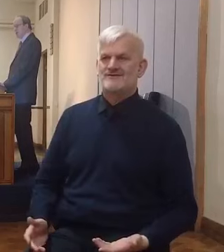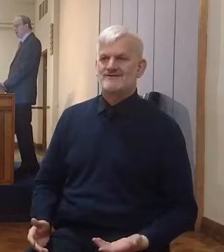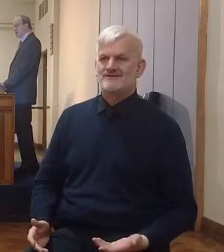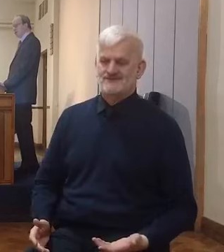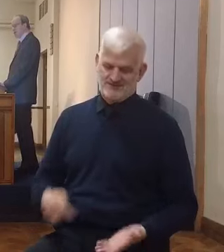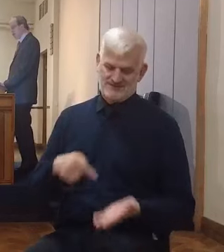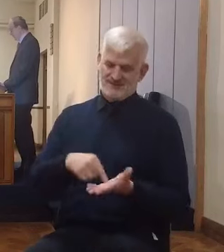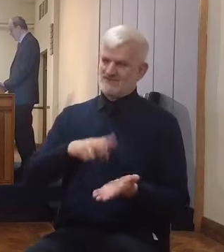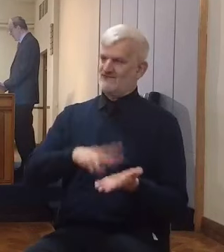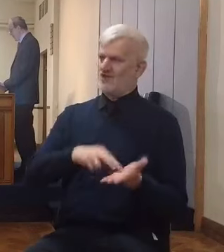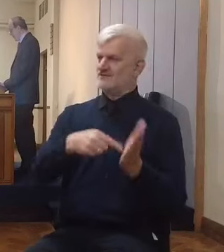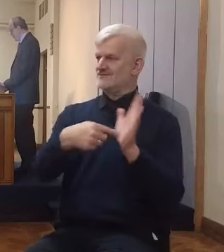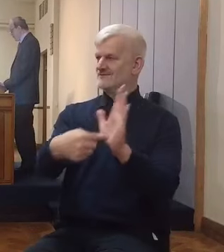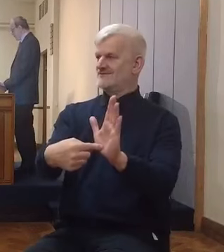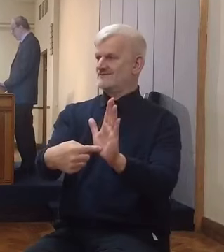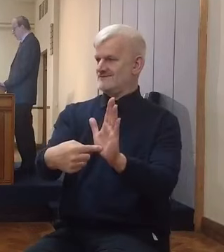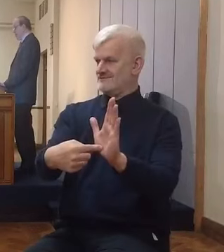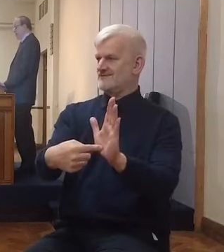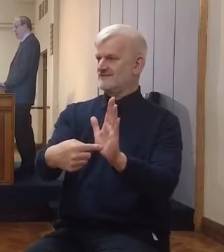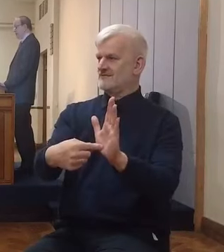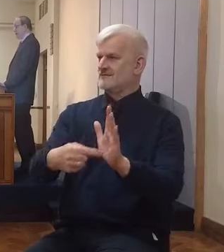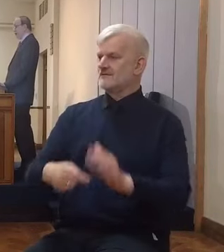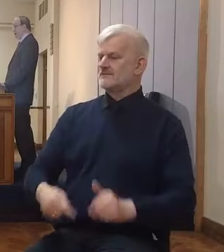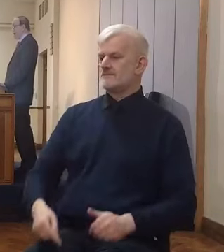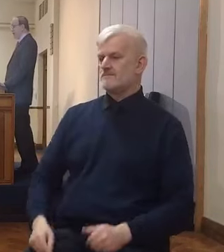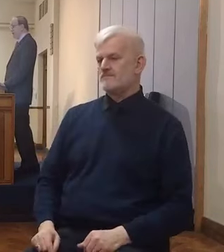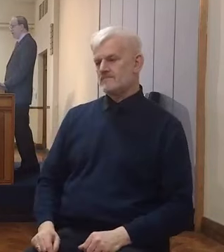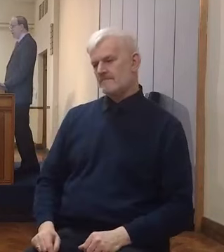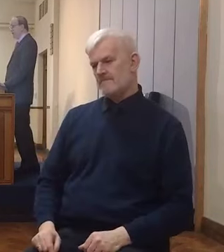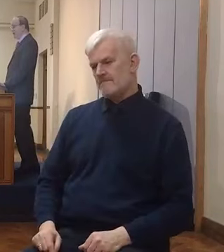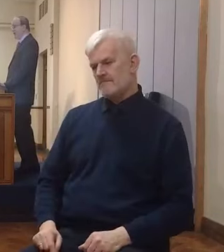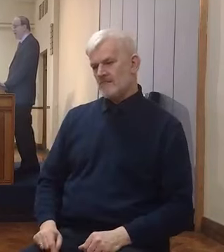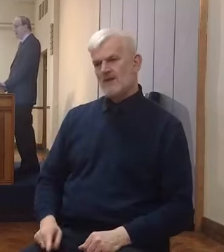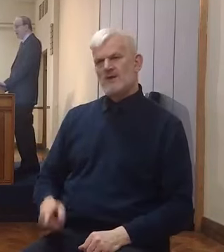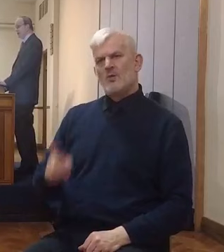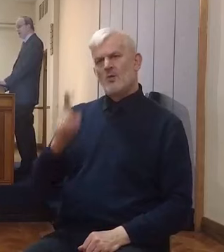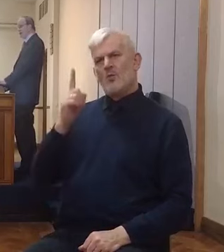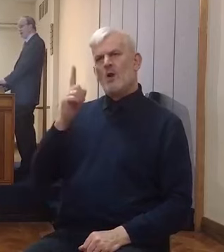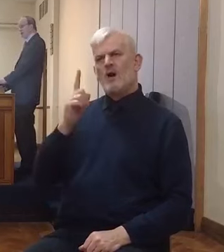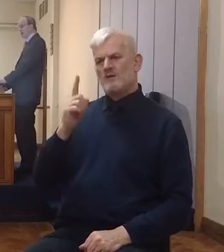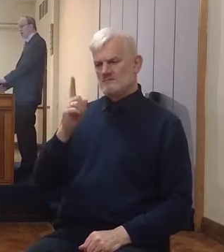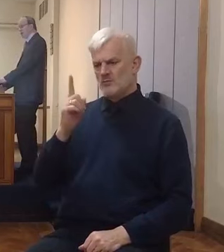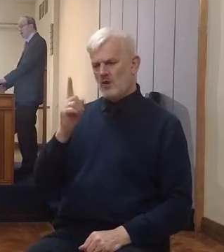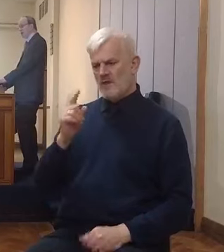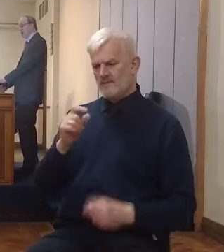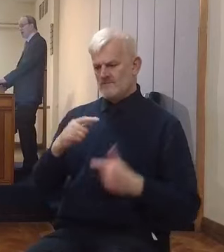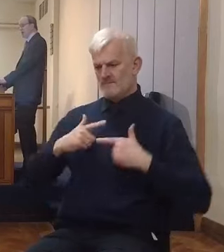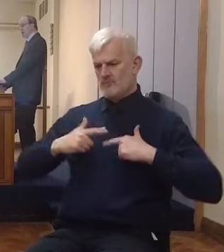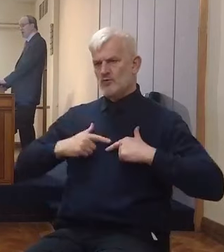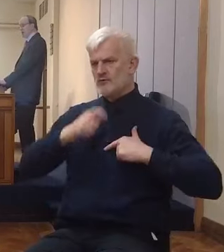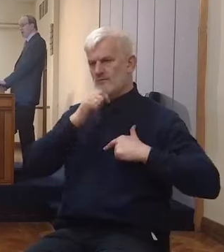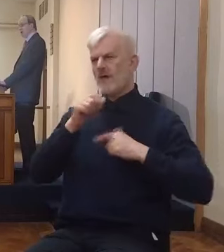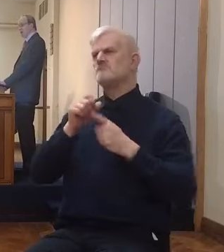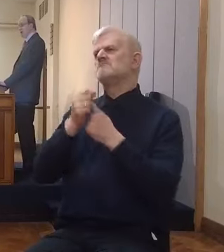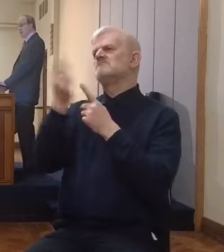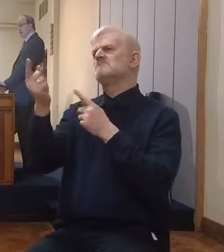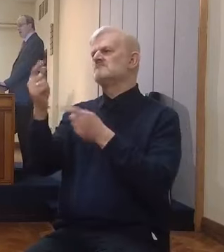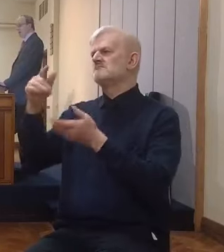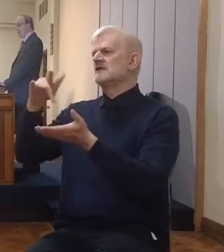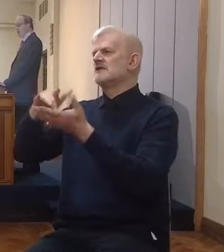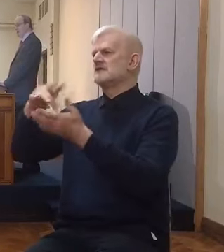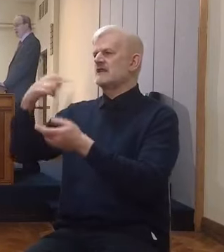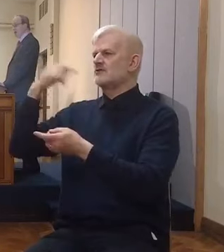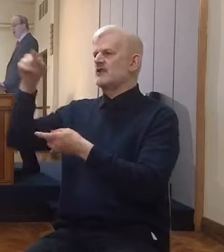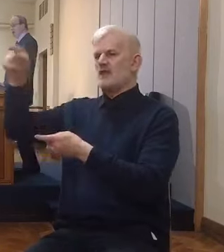Charles Cripplegate. Must have taken him 2 or 3 hours to preach it. Cripplegate morning